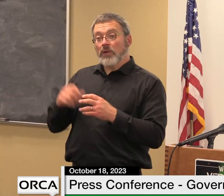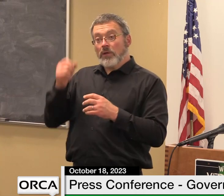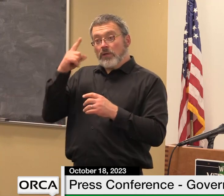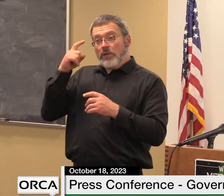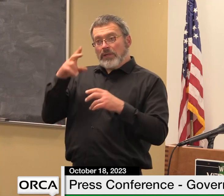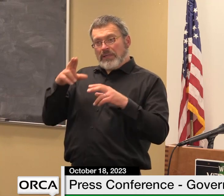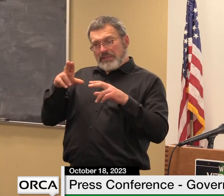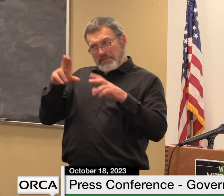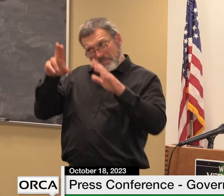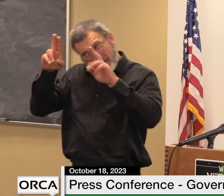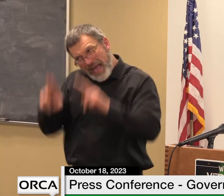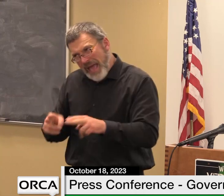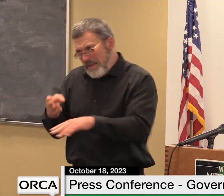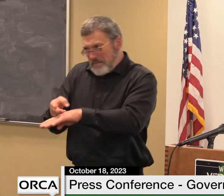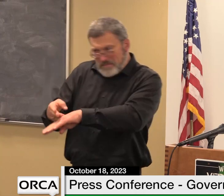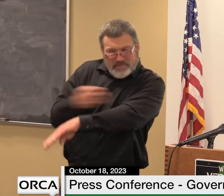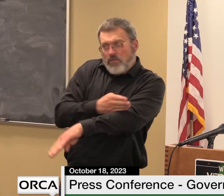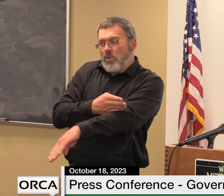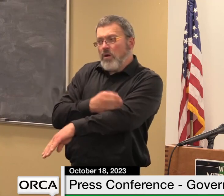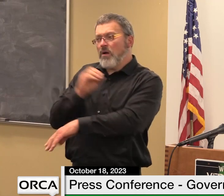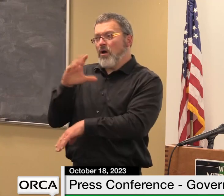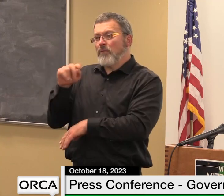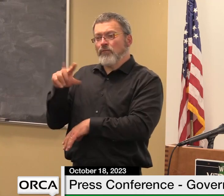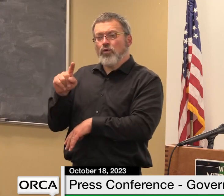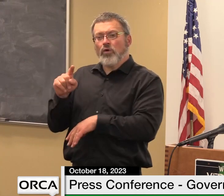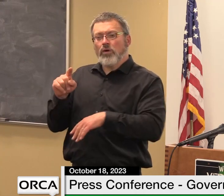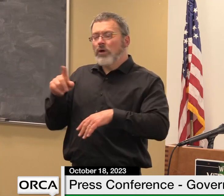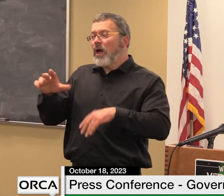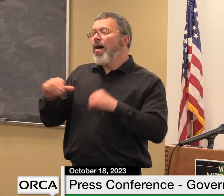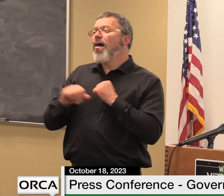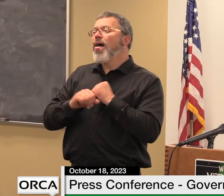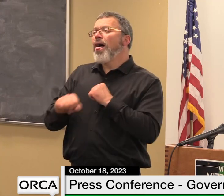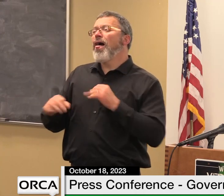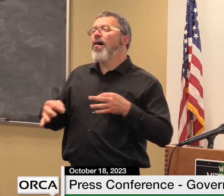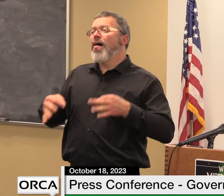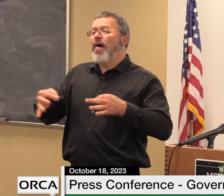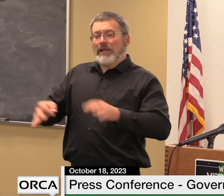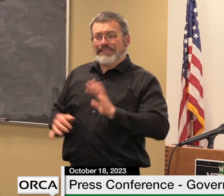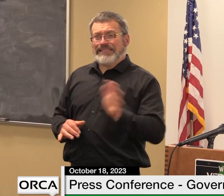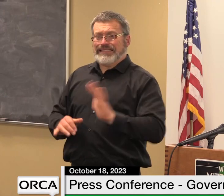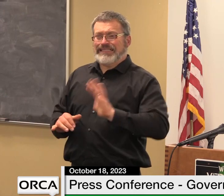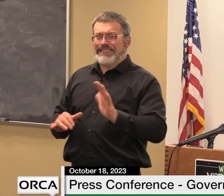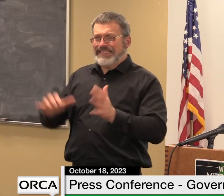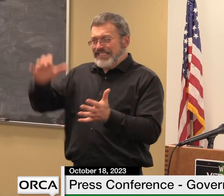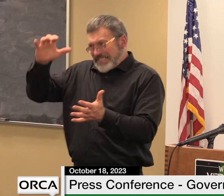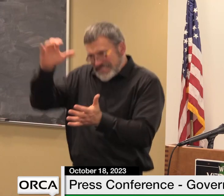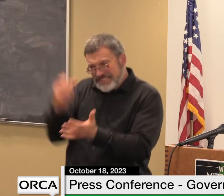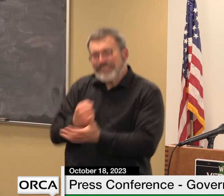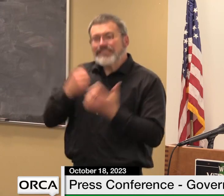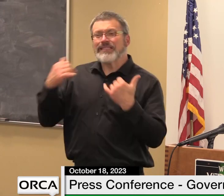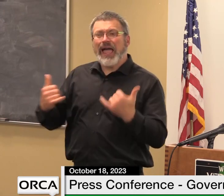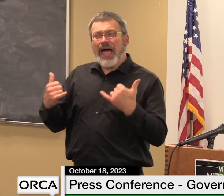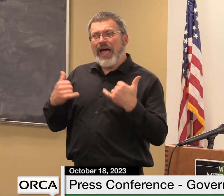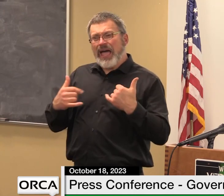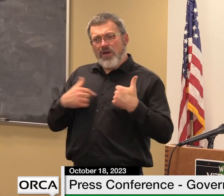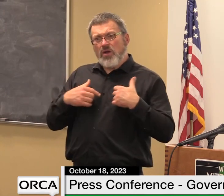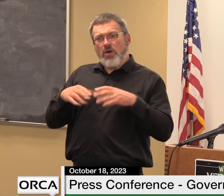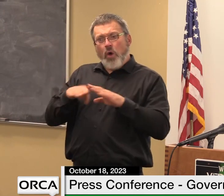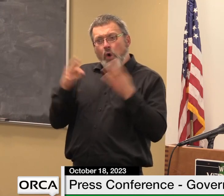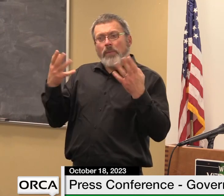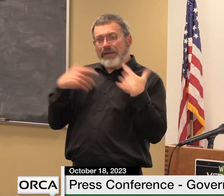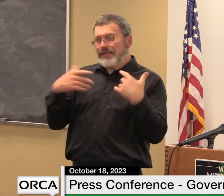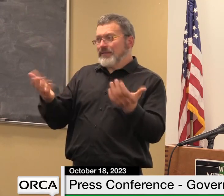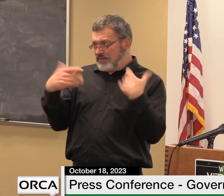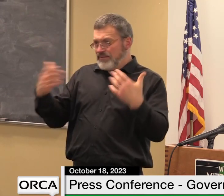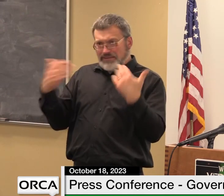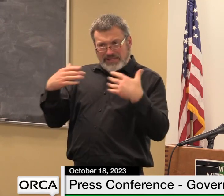31st. Don't wait. We've had a long open period, but we are still seeing people apply, so the word is